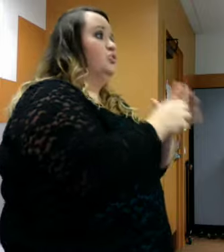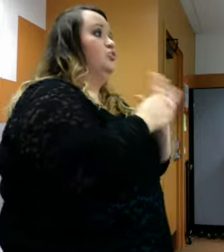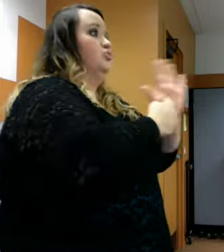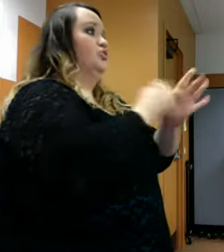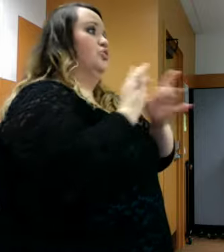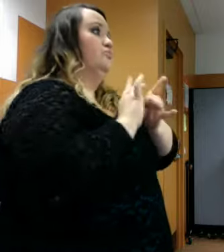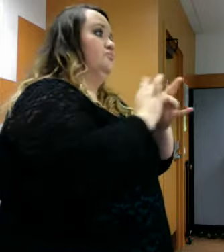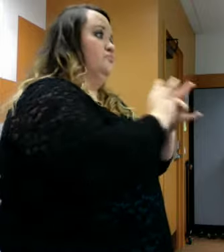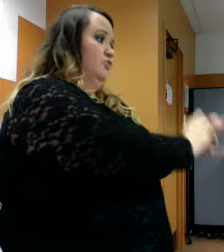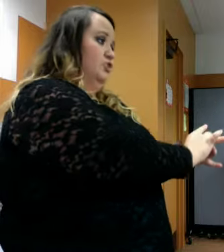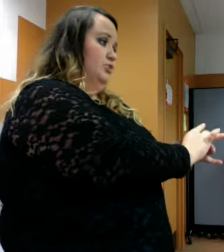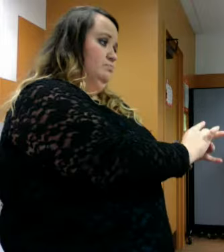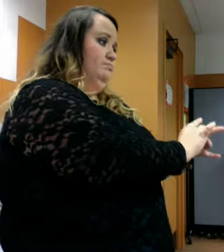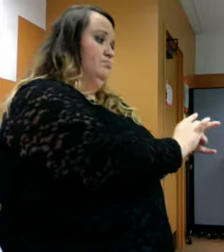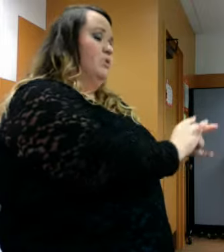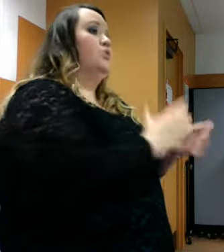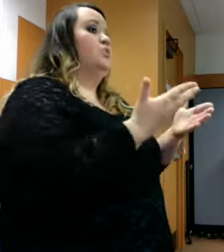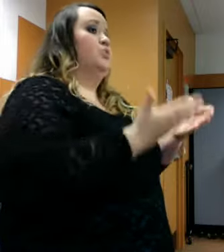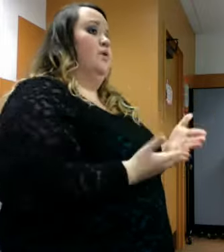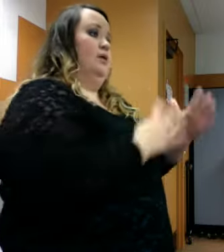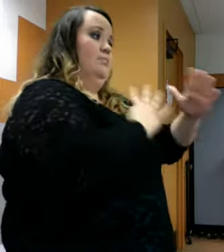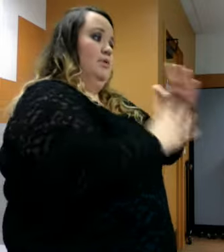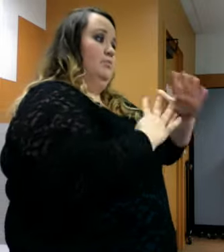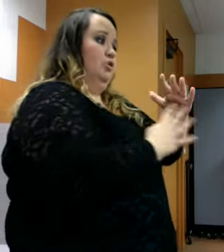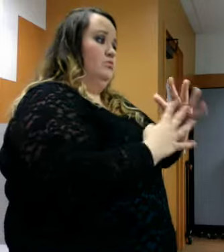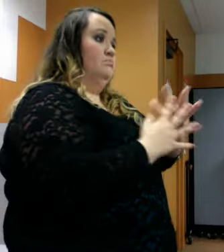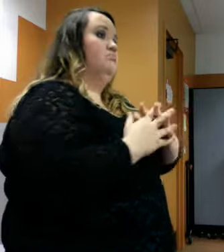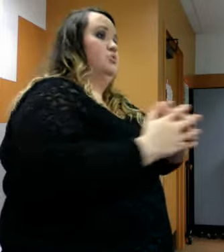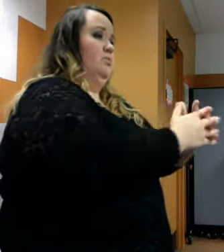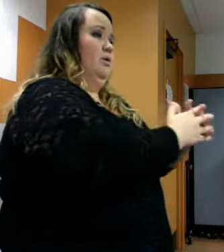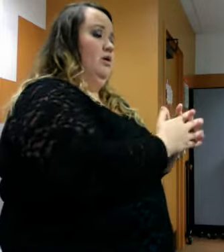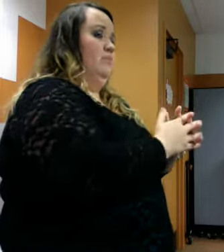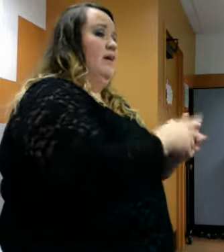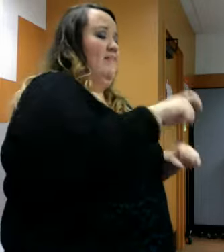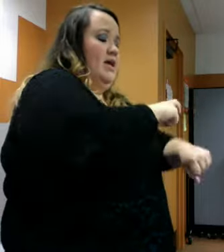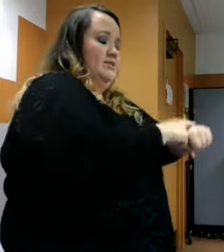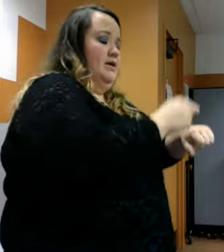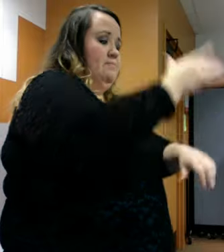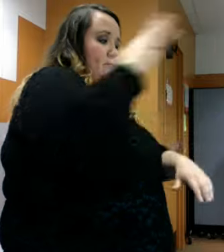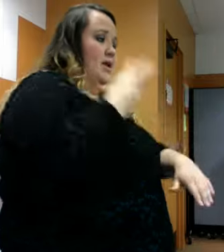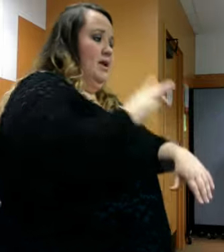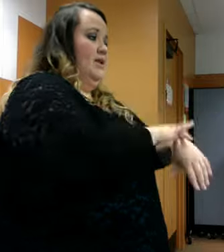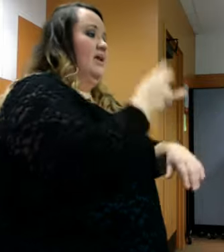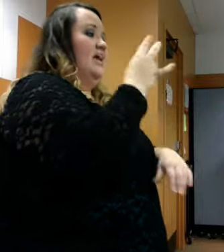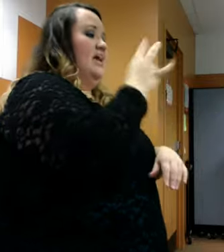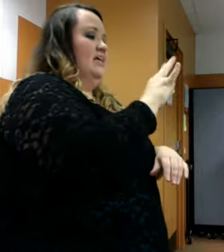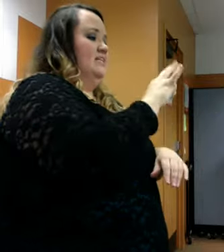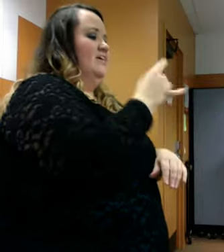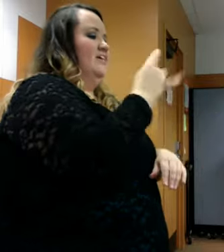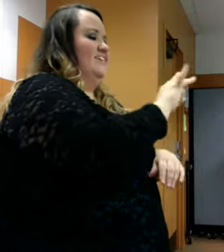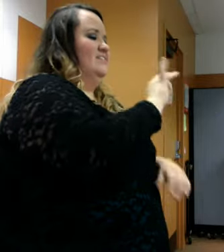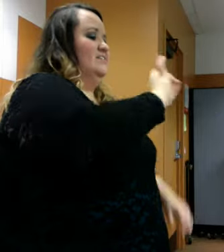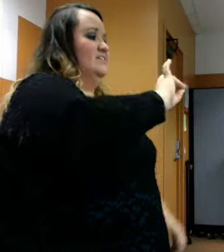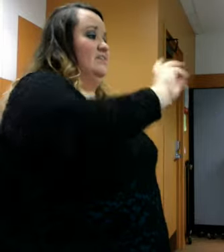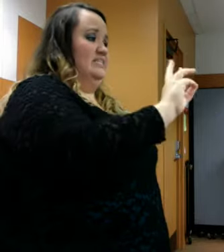coming to our shores. At that time, back in 1876, when she was first sculpted, that meant a lot of Western Europeans who were coming